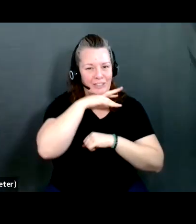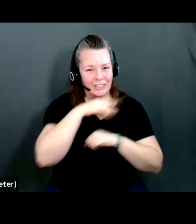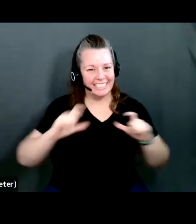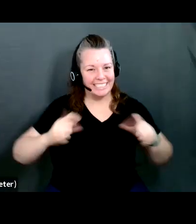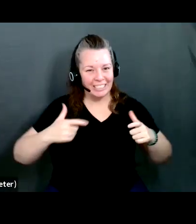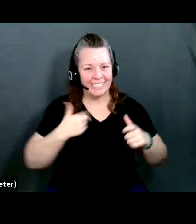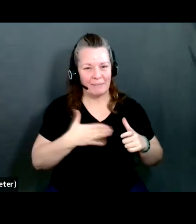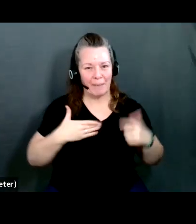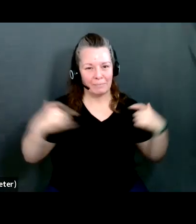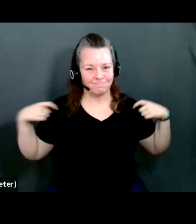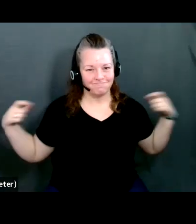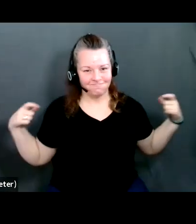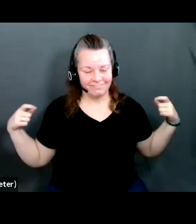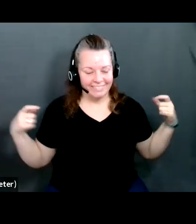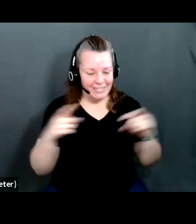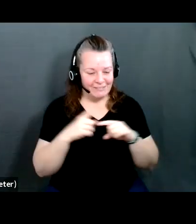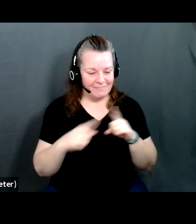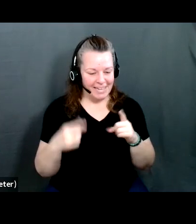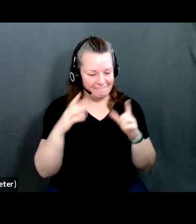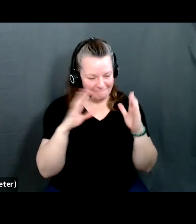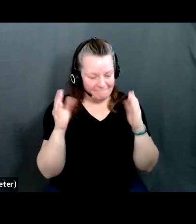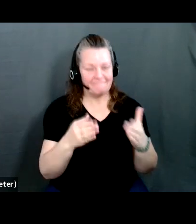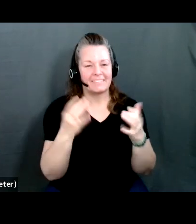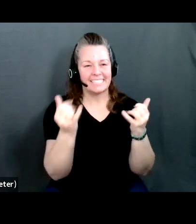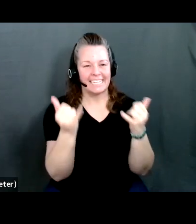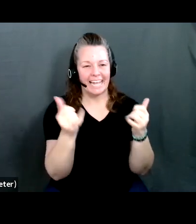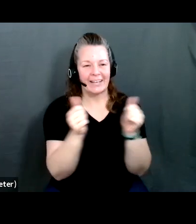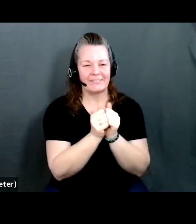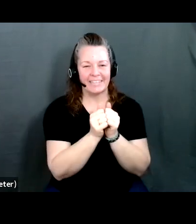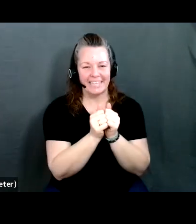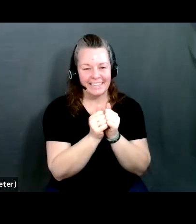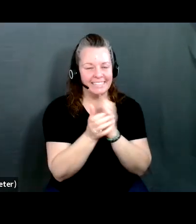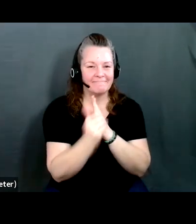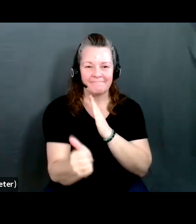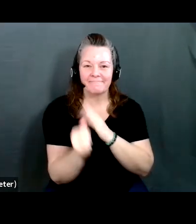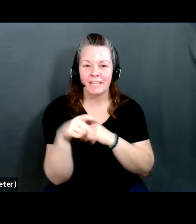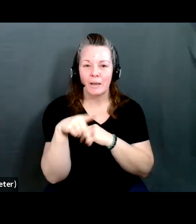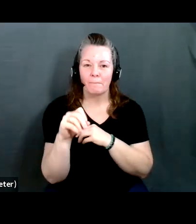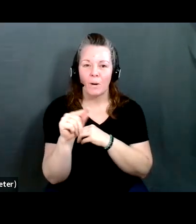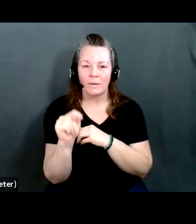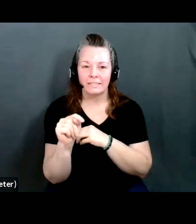shoulders. Coming back at you today with some supremely talented poets, Nandi Comer,